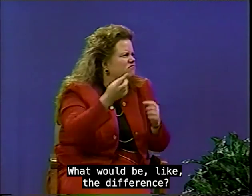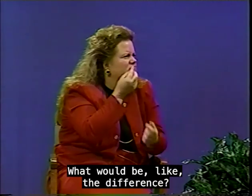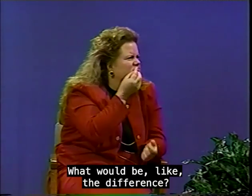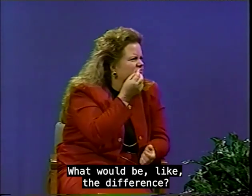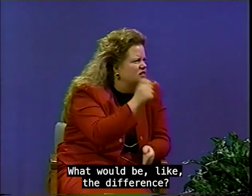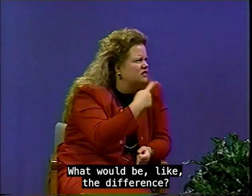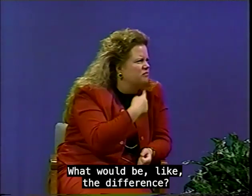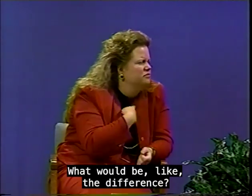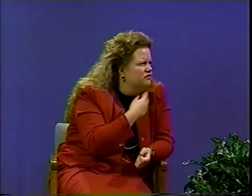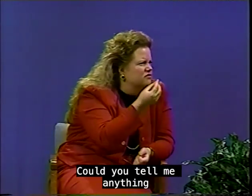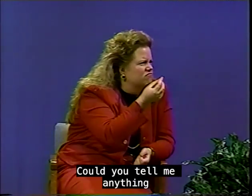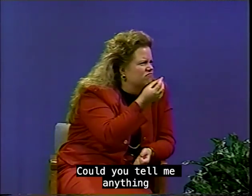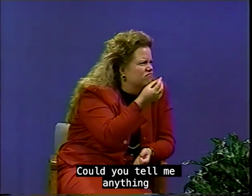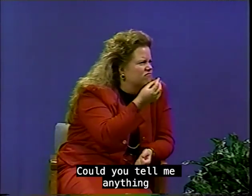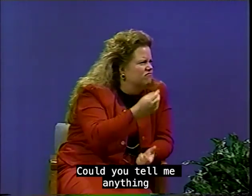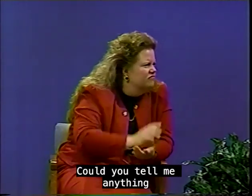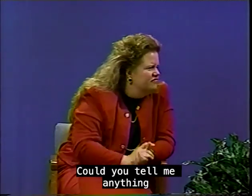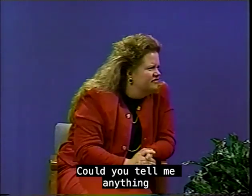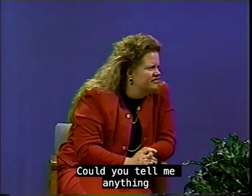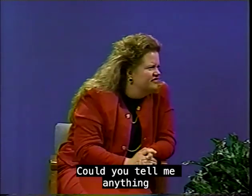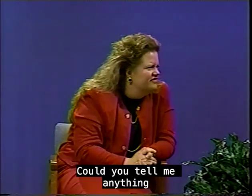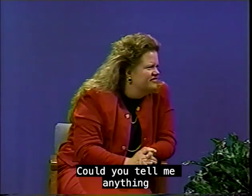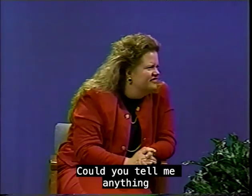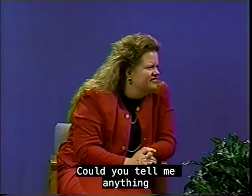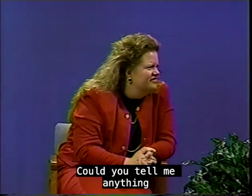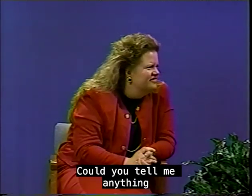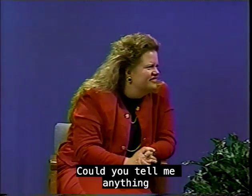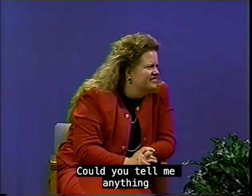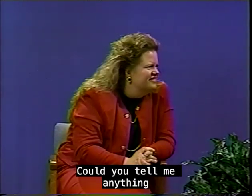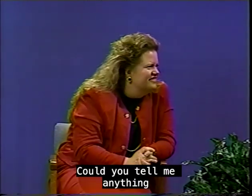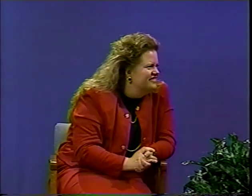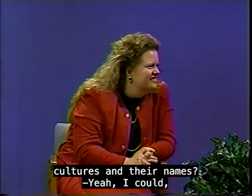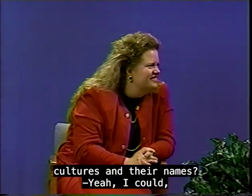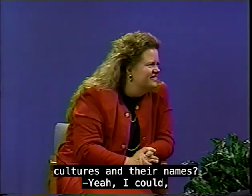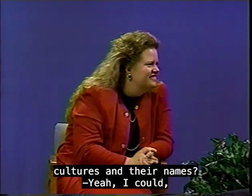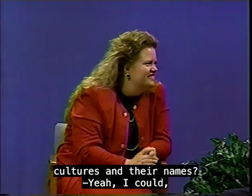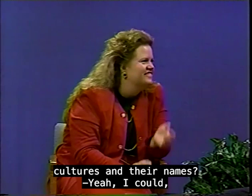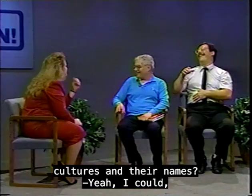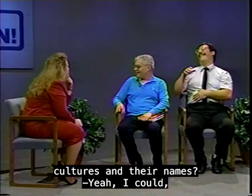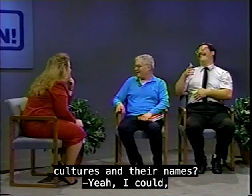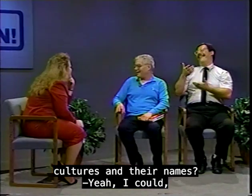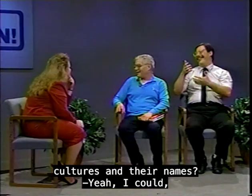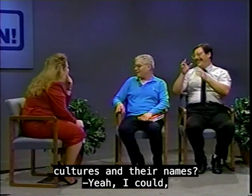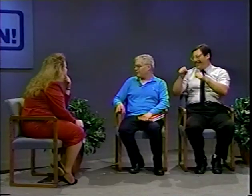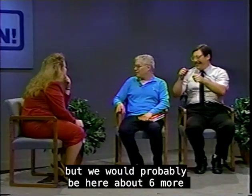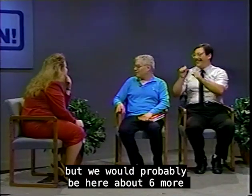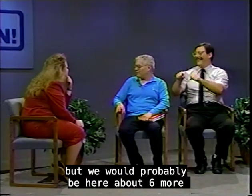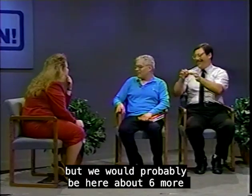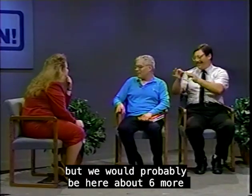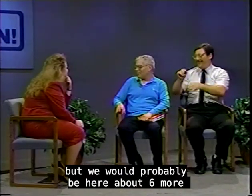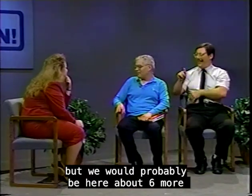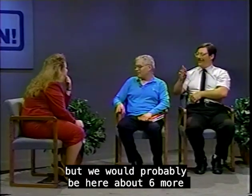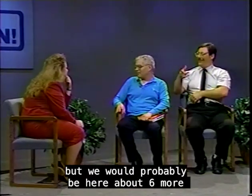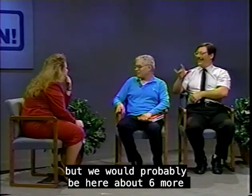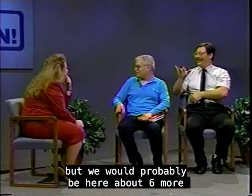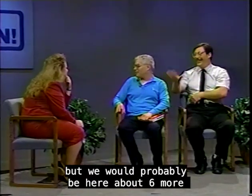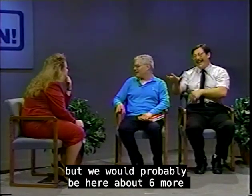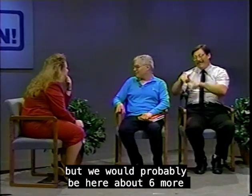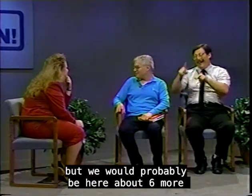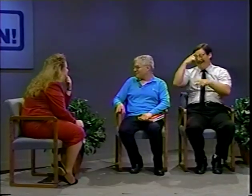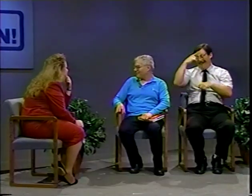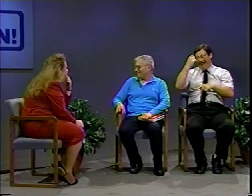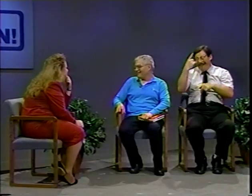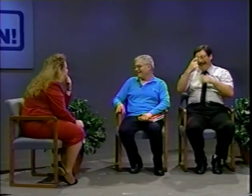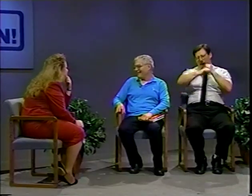What would be like the difference? Could you tell me anything of those Yeah, but cultures and their names? Yeah, I could, but we would probably be here about 6